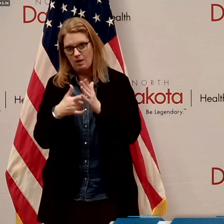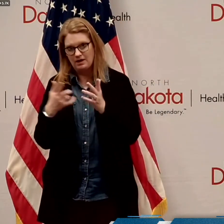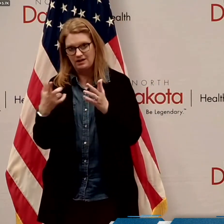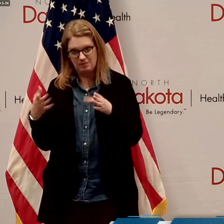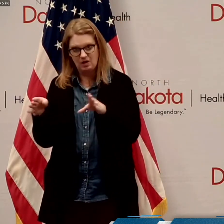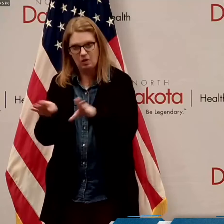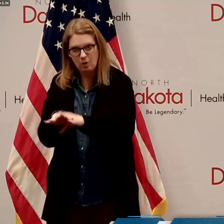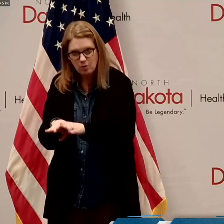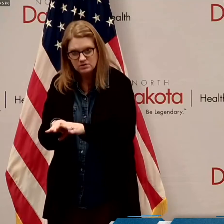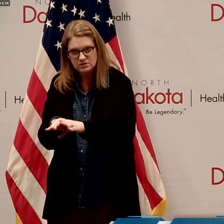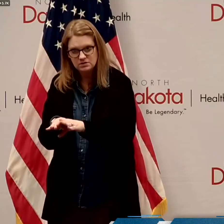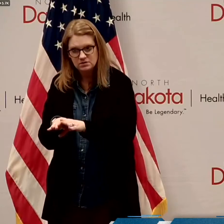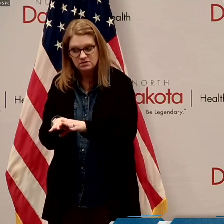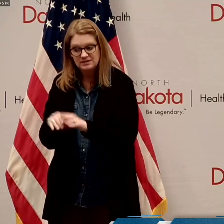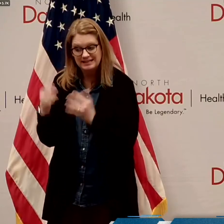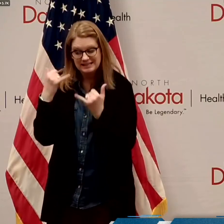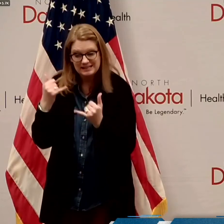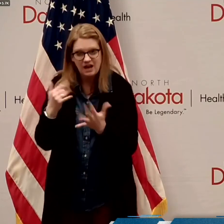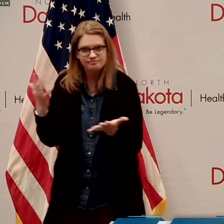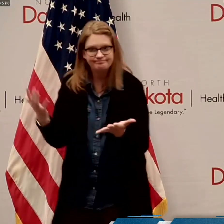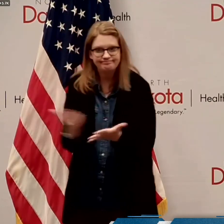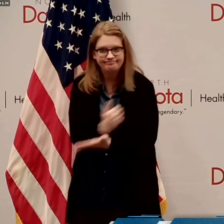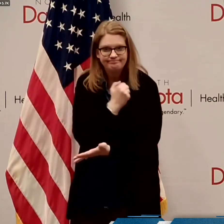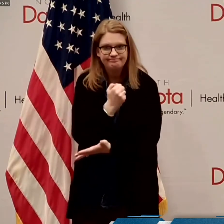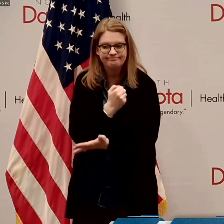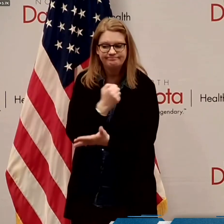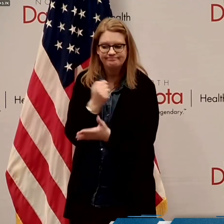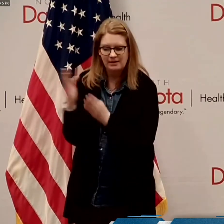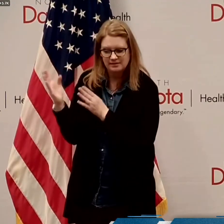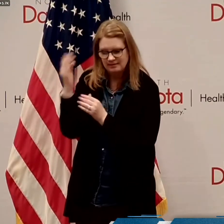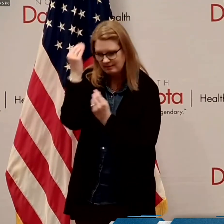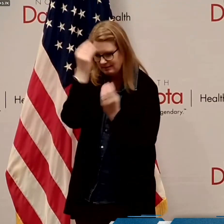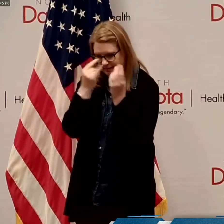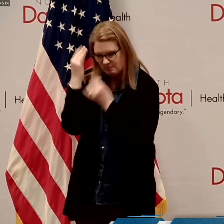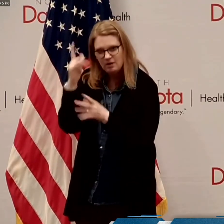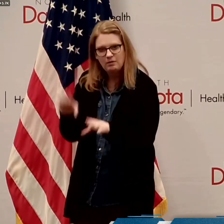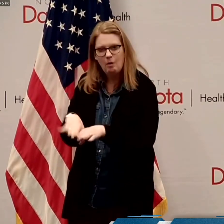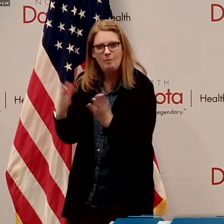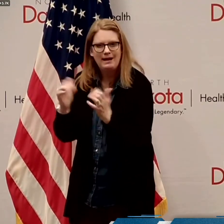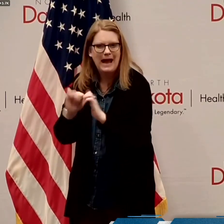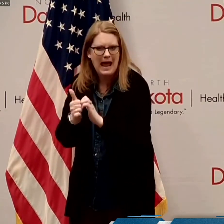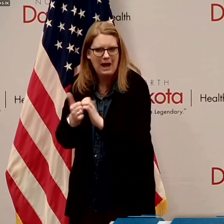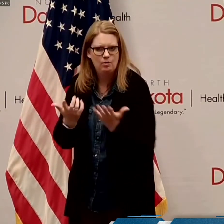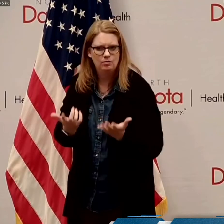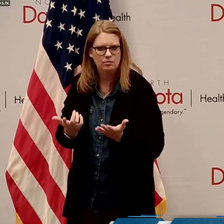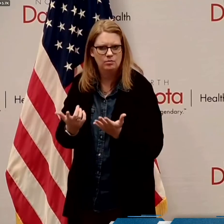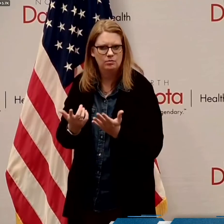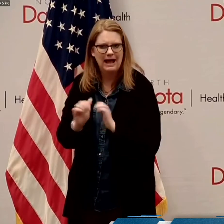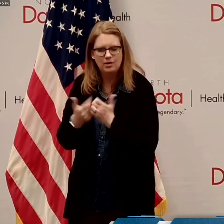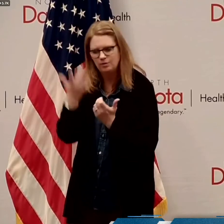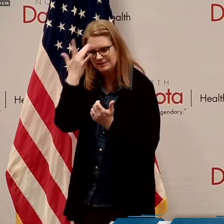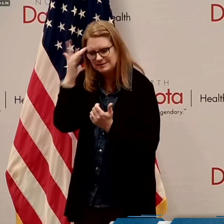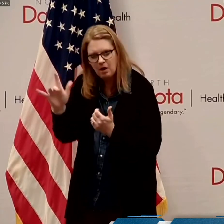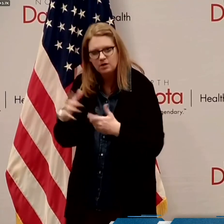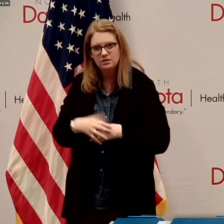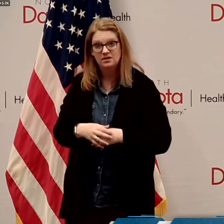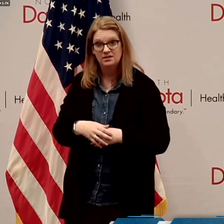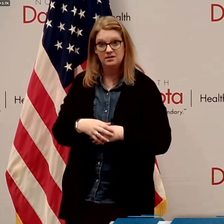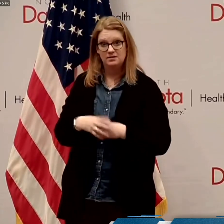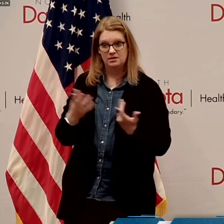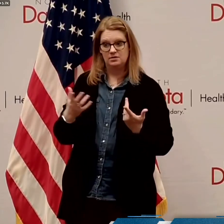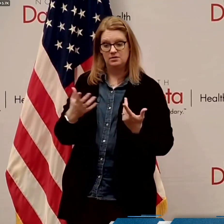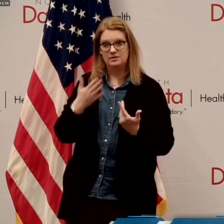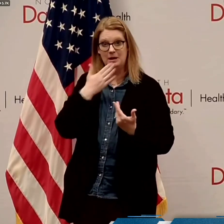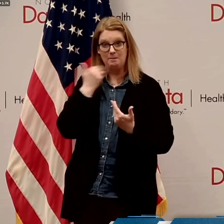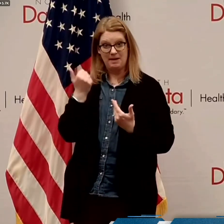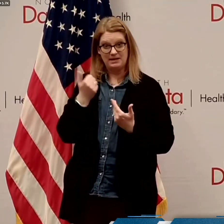on working on your plans about how to do a smart reopening, because again, getting back open again is one of the best ways we